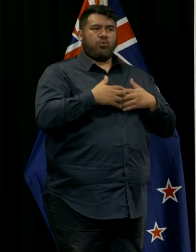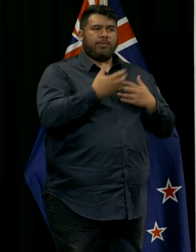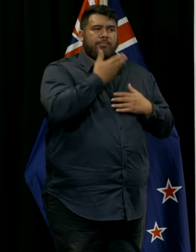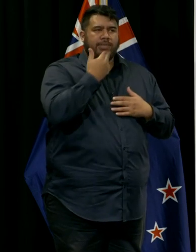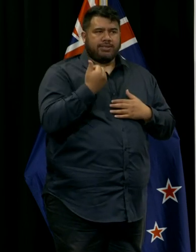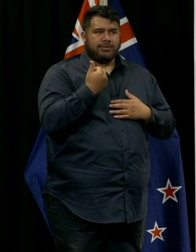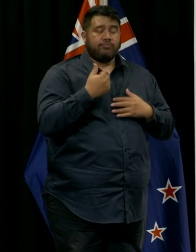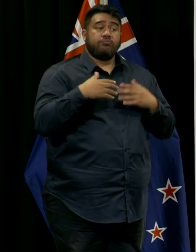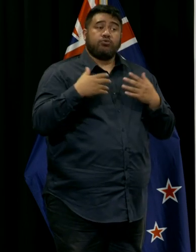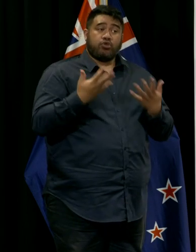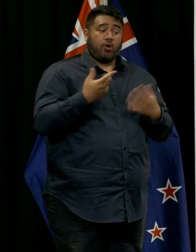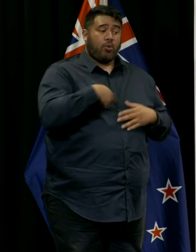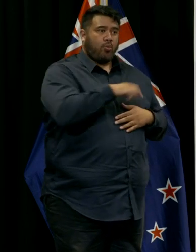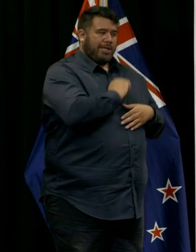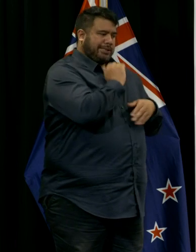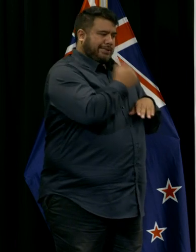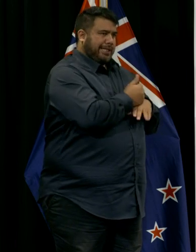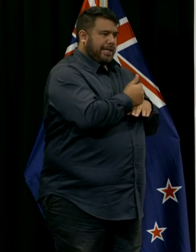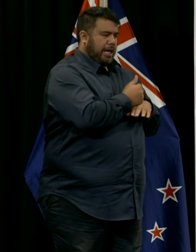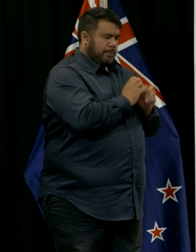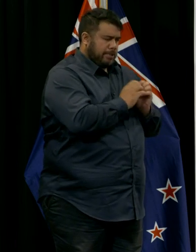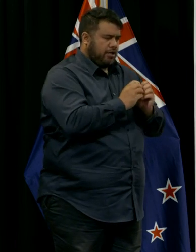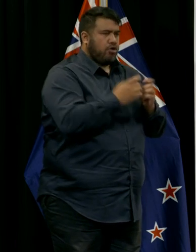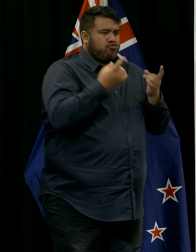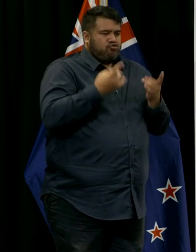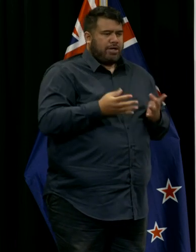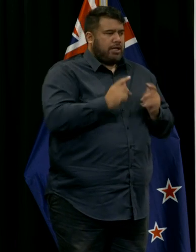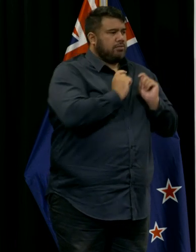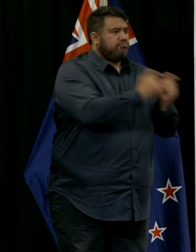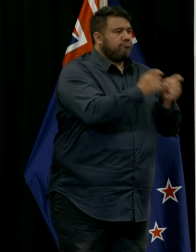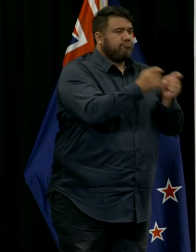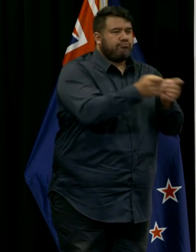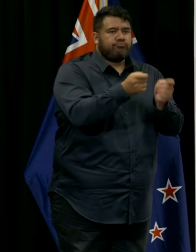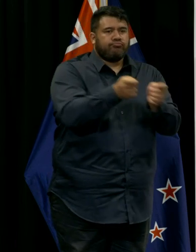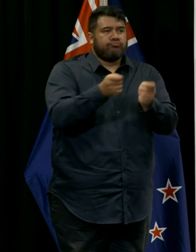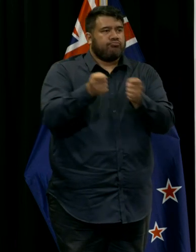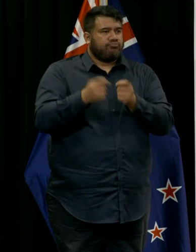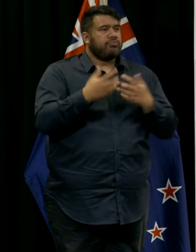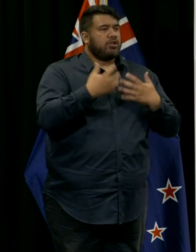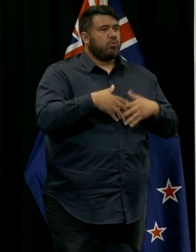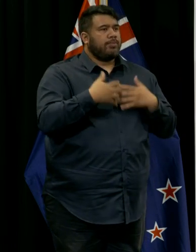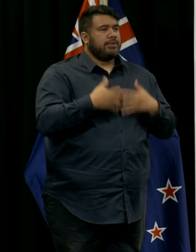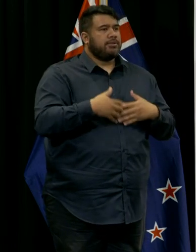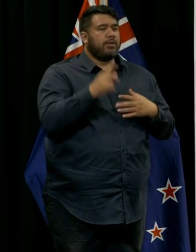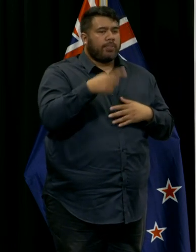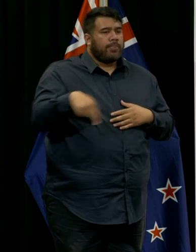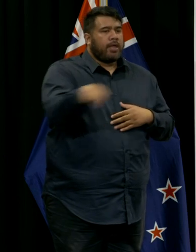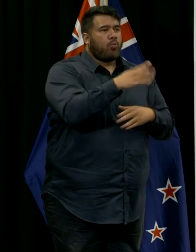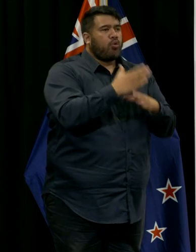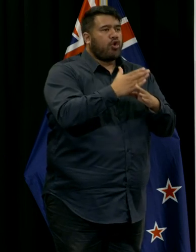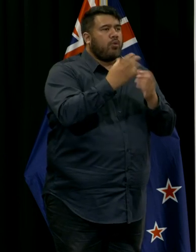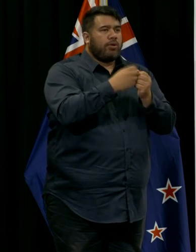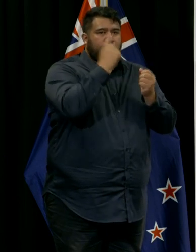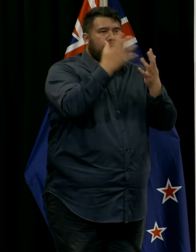of measures in place to ensure that PPE equipment is available for those people. It is already